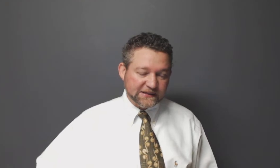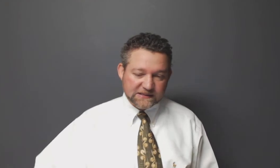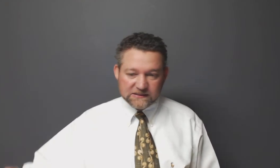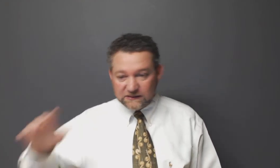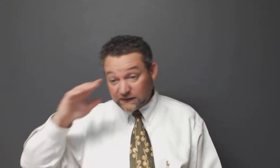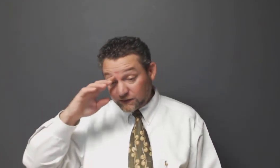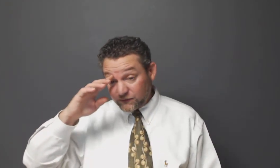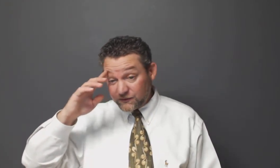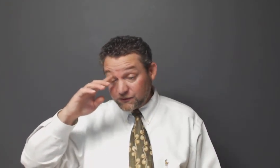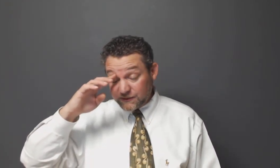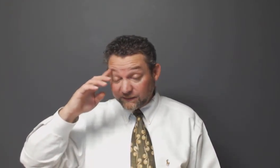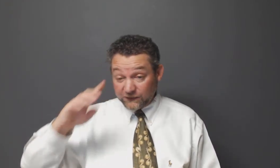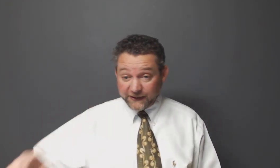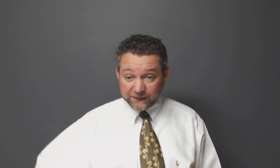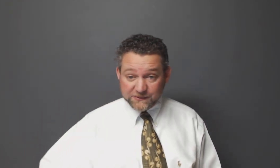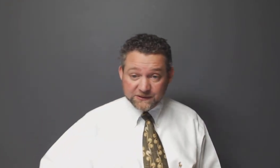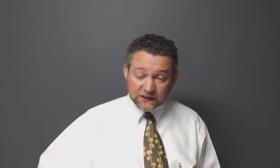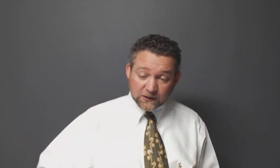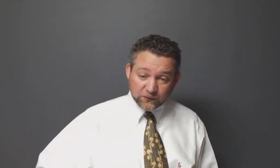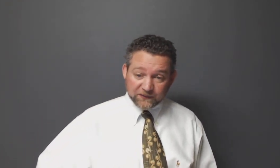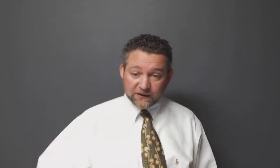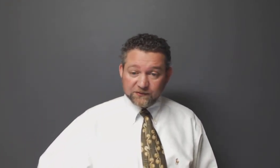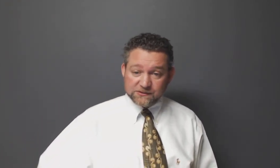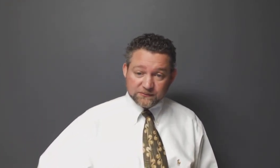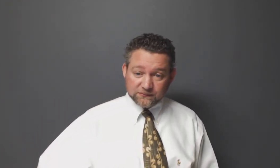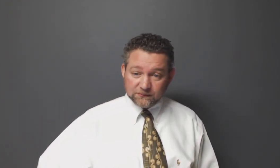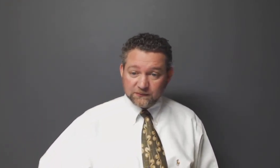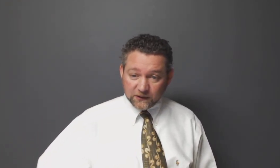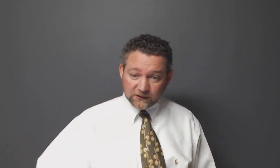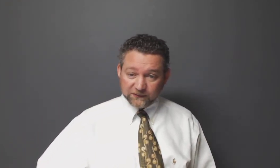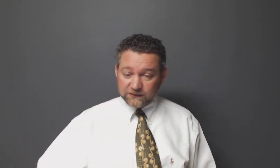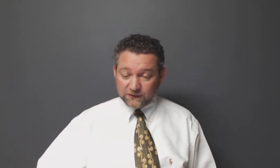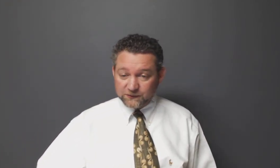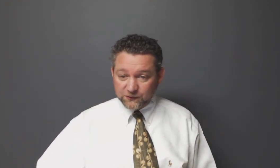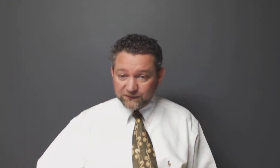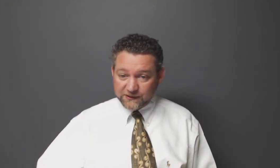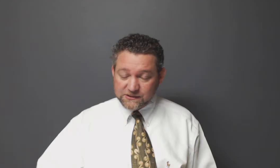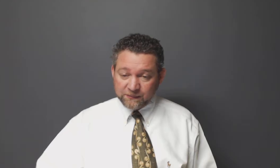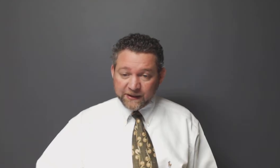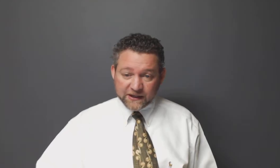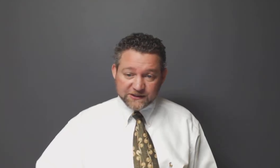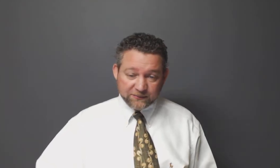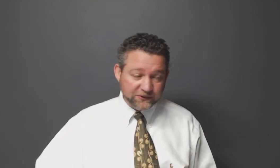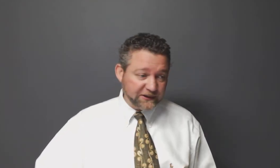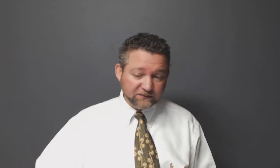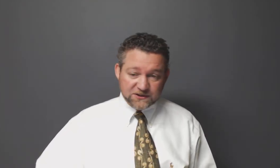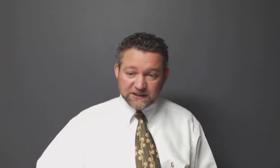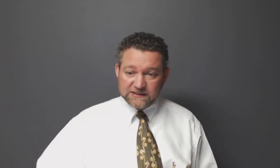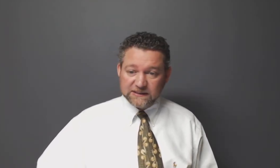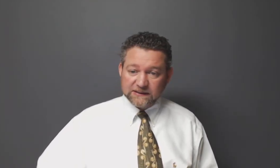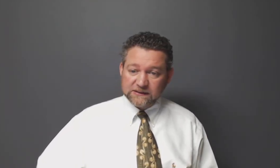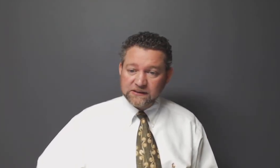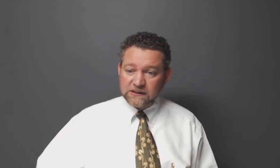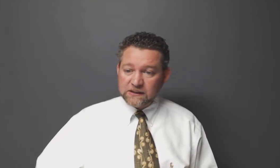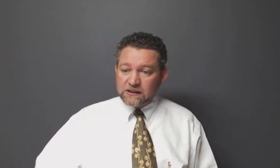this alluded to several times. We've covered all of these, or two of these. In chapter 10, verse 18,